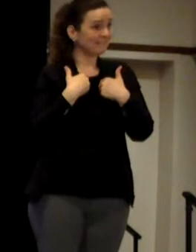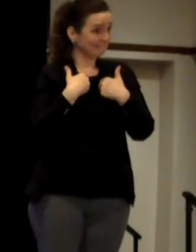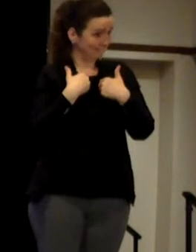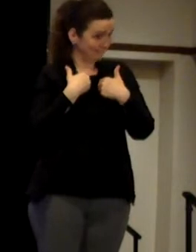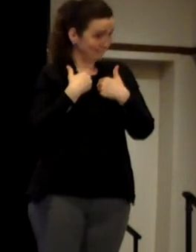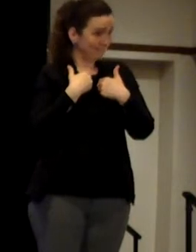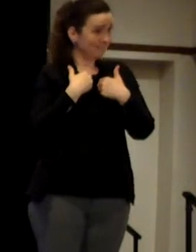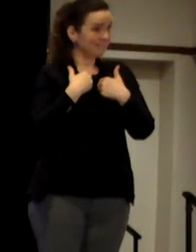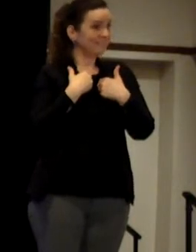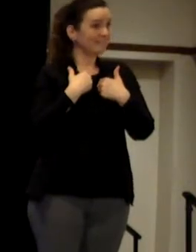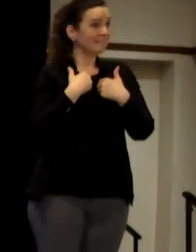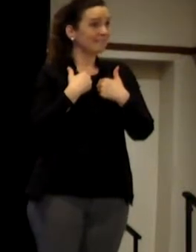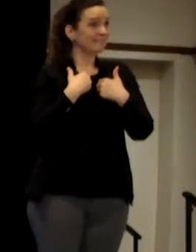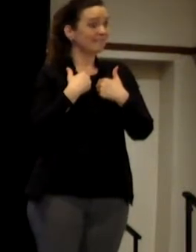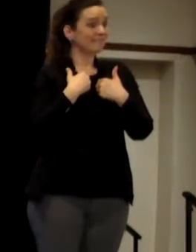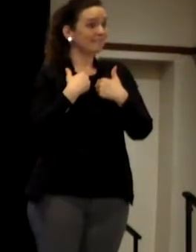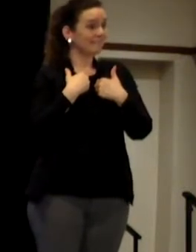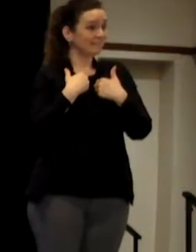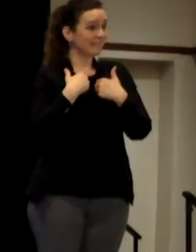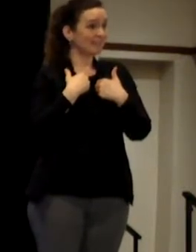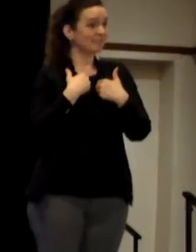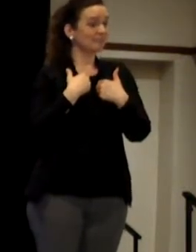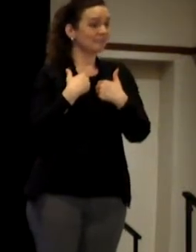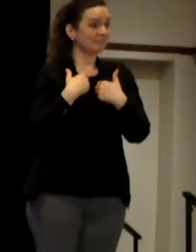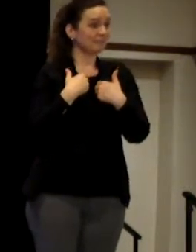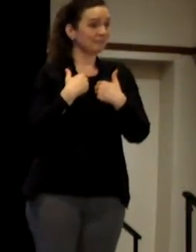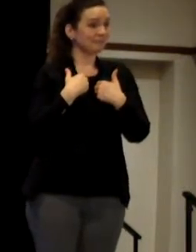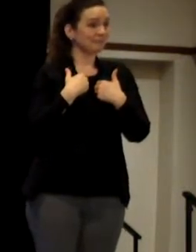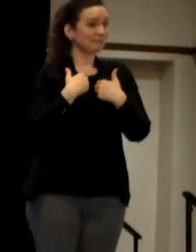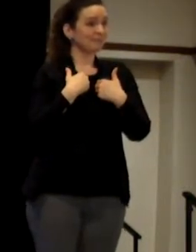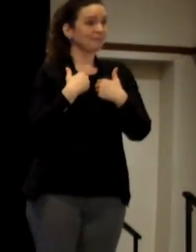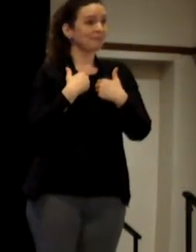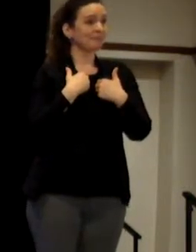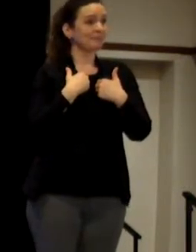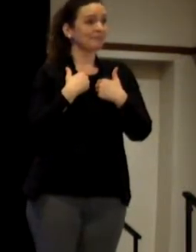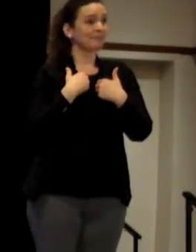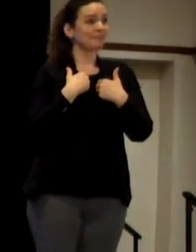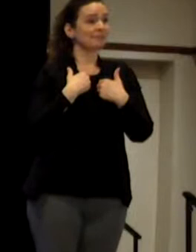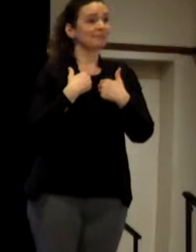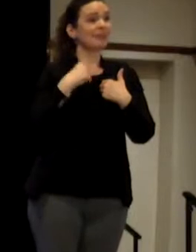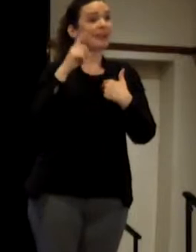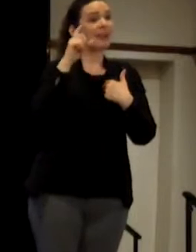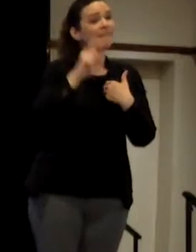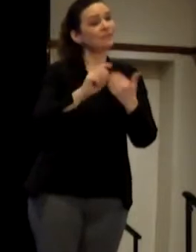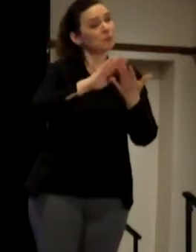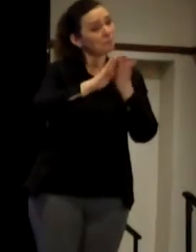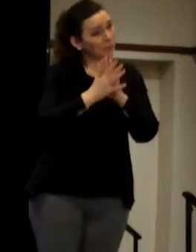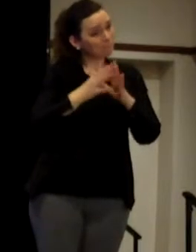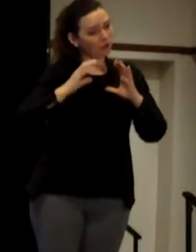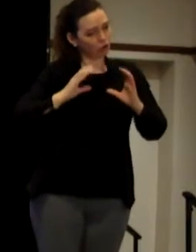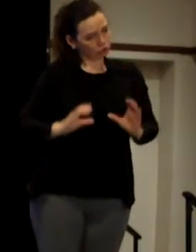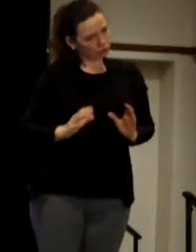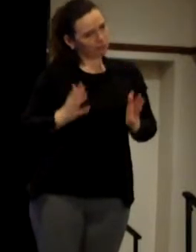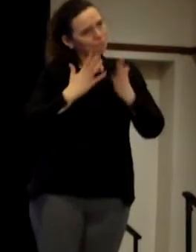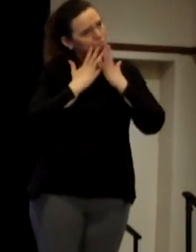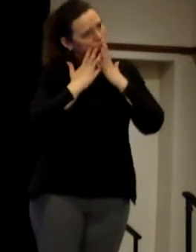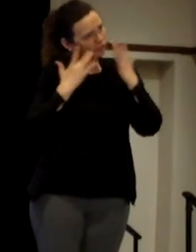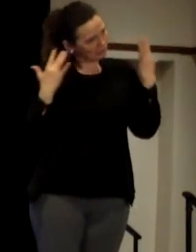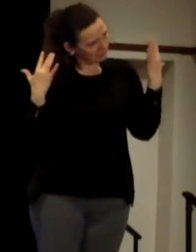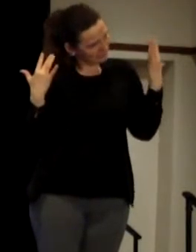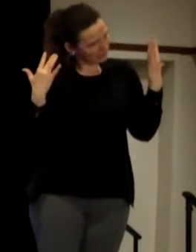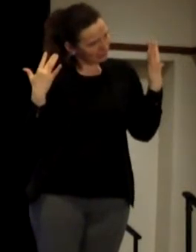competition, you need to be very customer friendly. So we're being very customer friendly right now